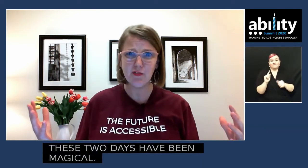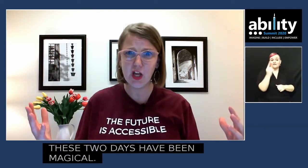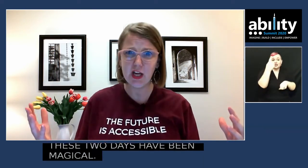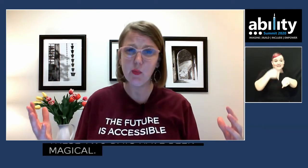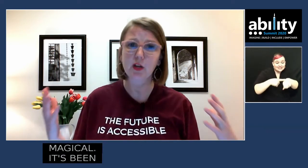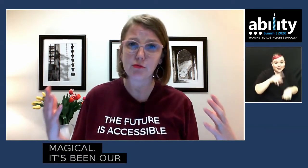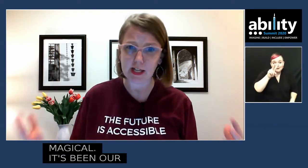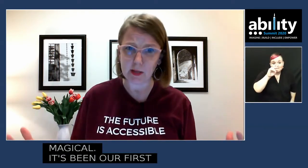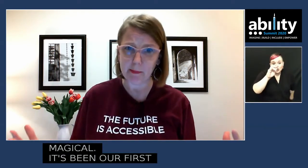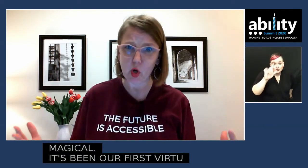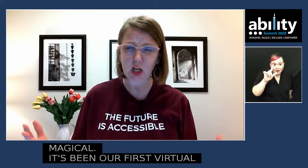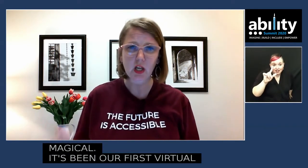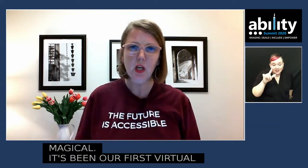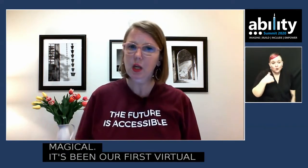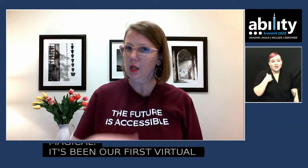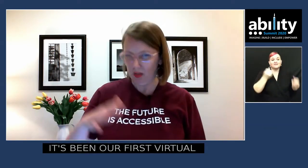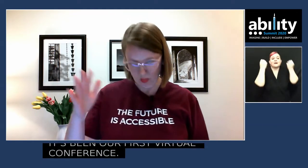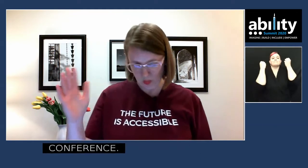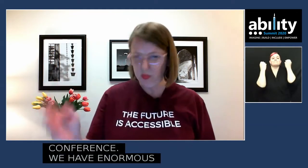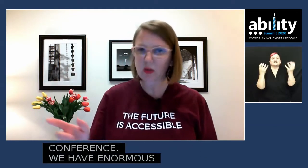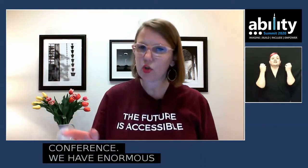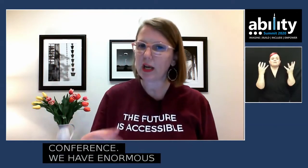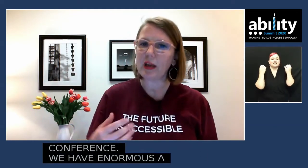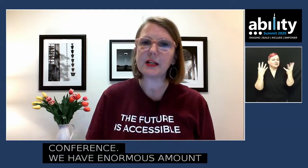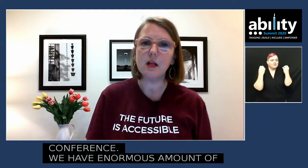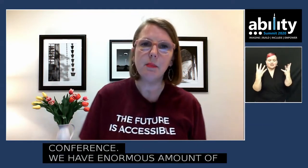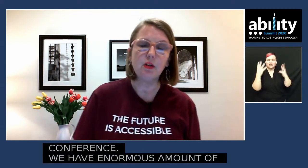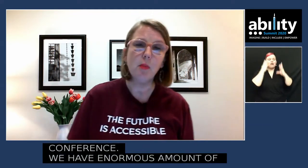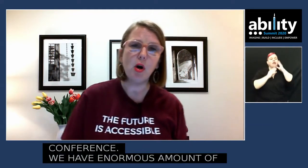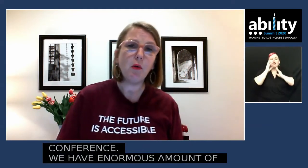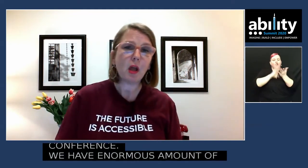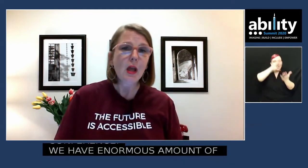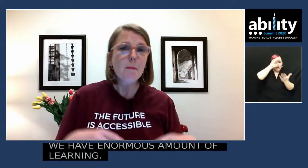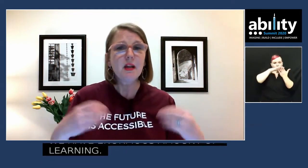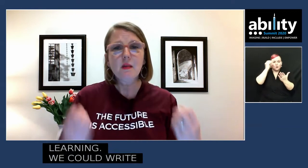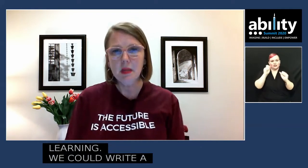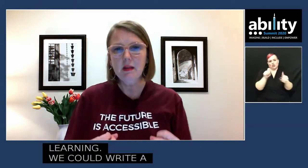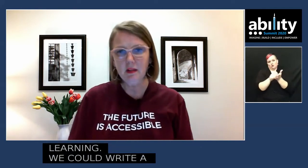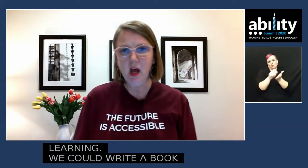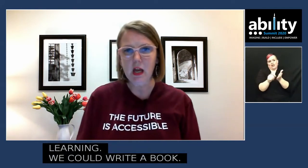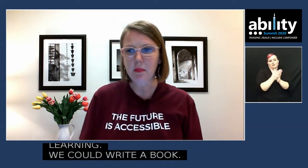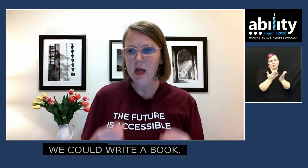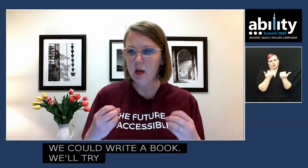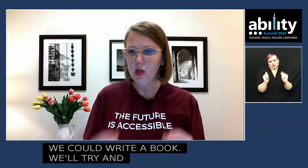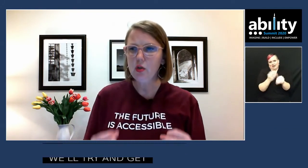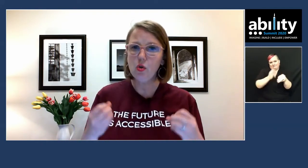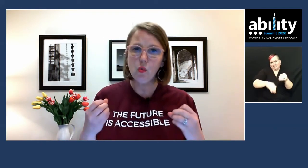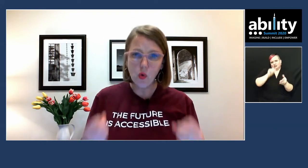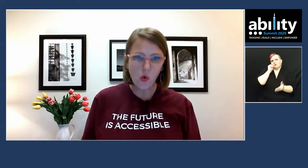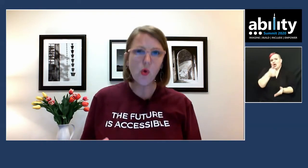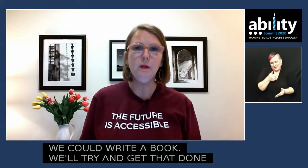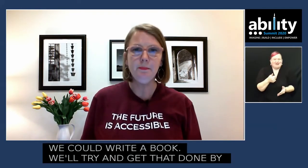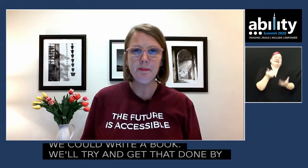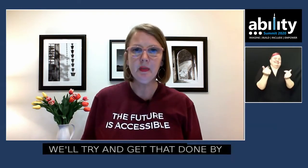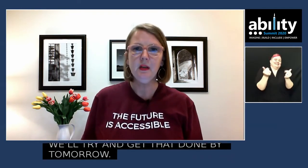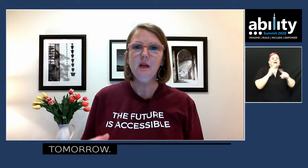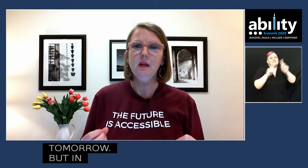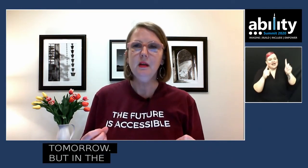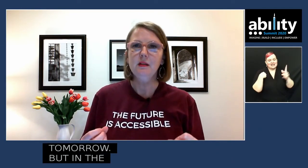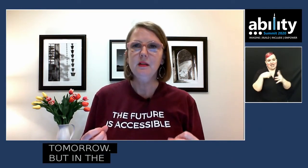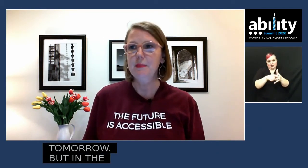enormous amount of learning. We could write a book. We'll try and get that done by tomorrow. But in the meantime, I urge you